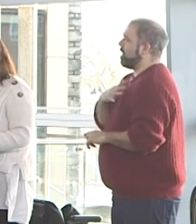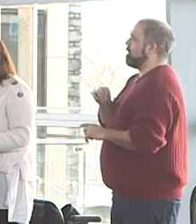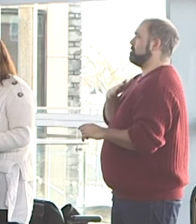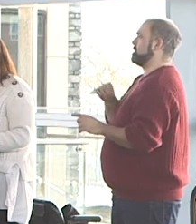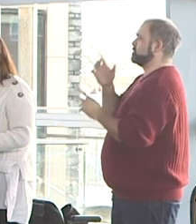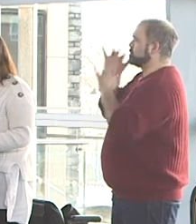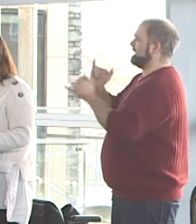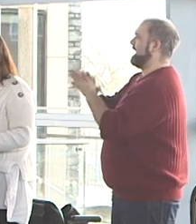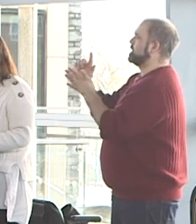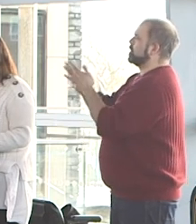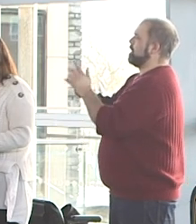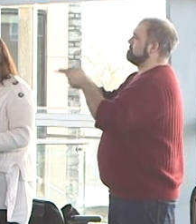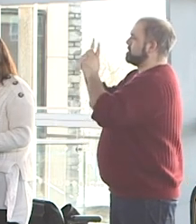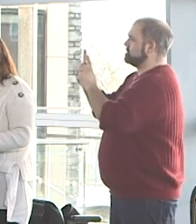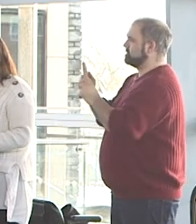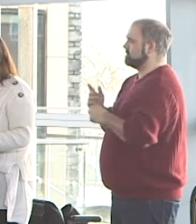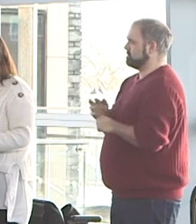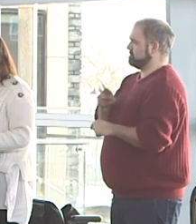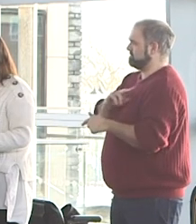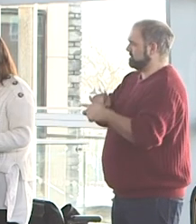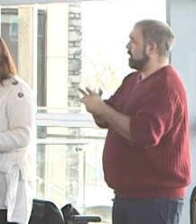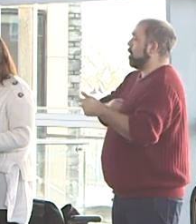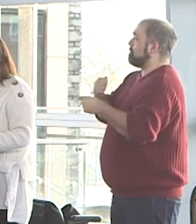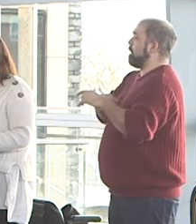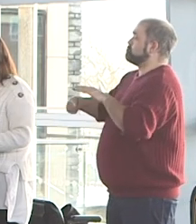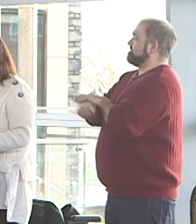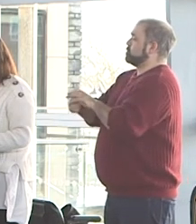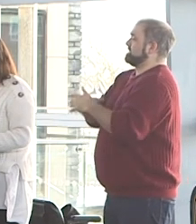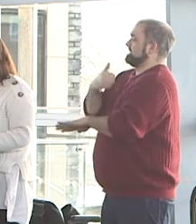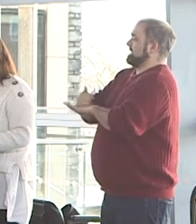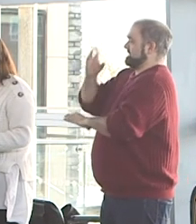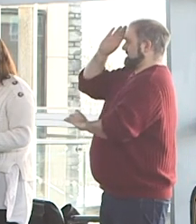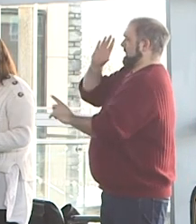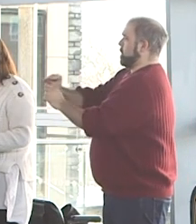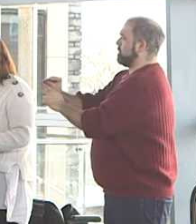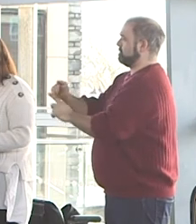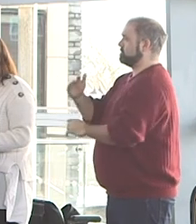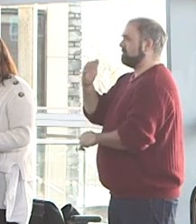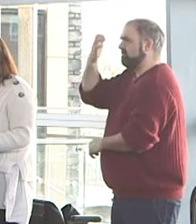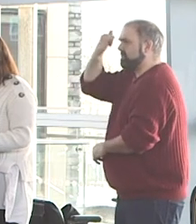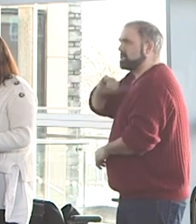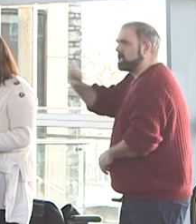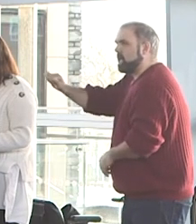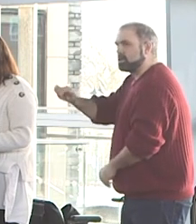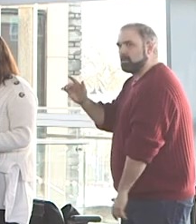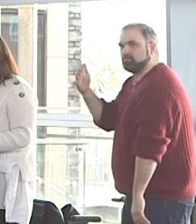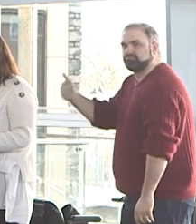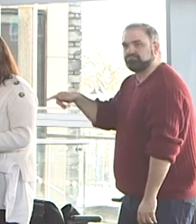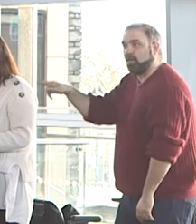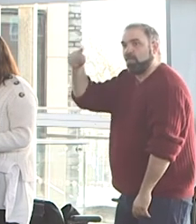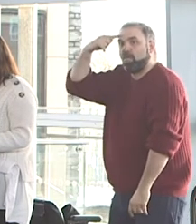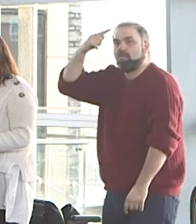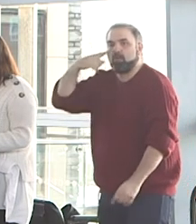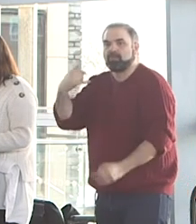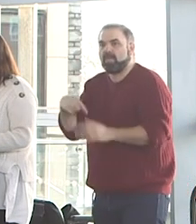HR box. In the first couple of interviews, I mentioned my refugee status. You should have seen their faces. I bet they probably thought I